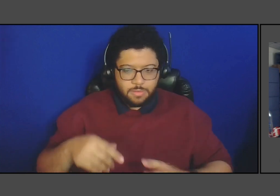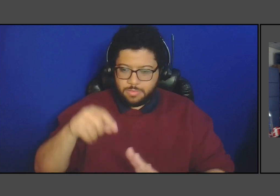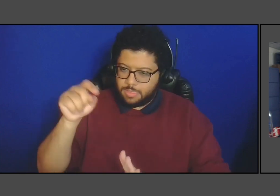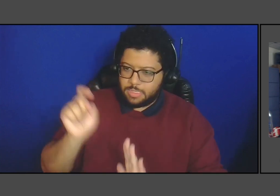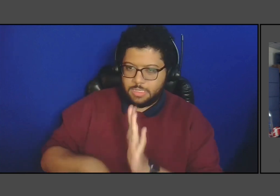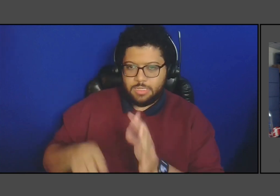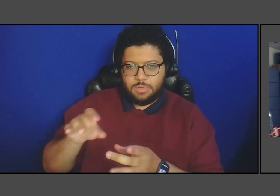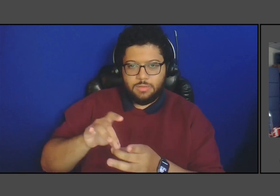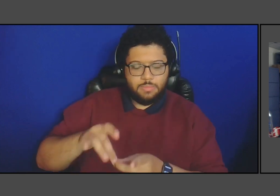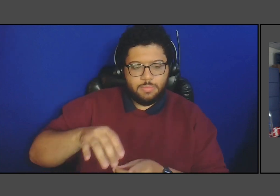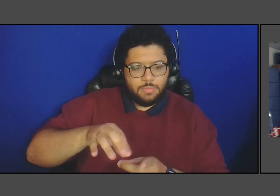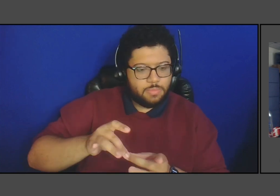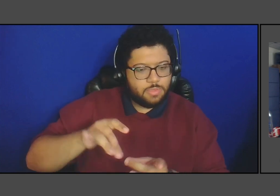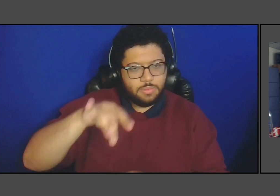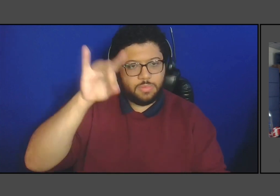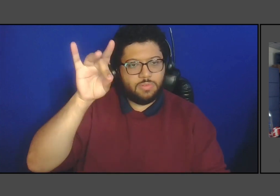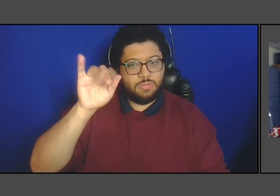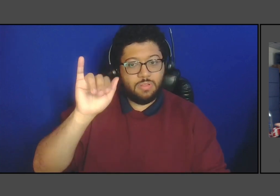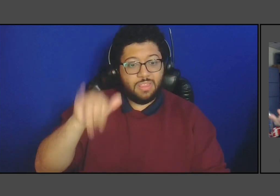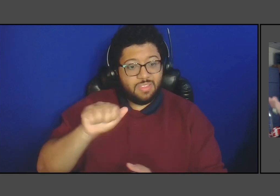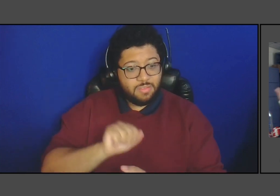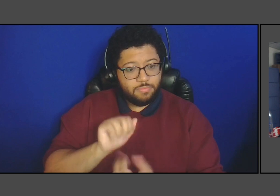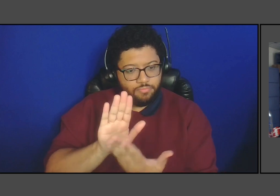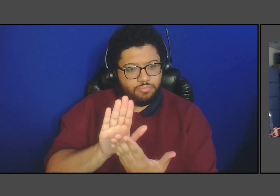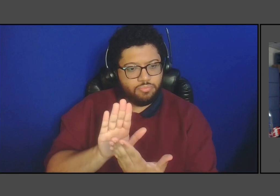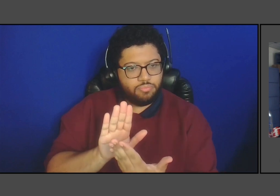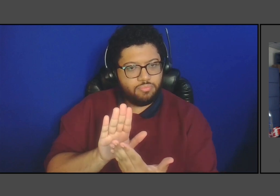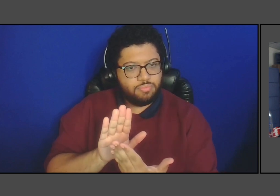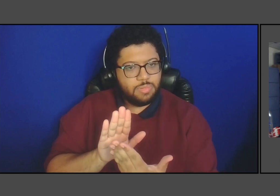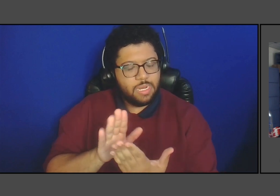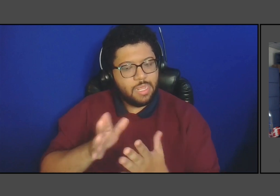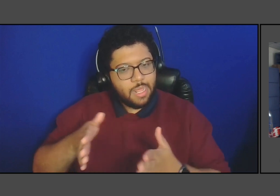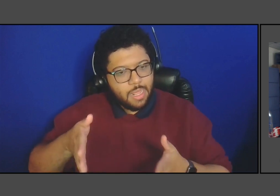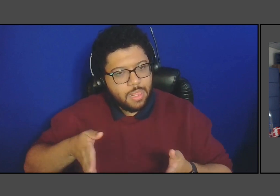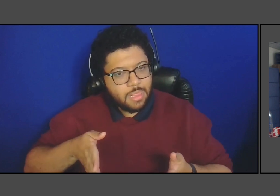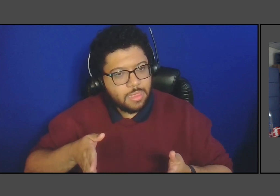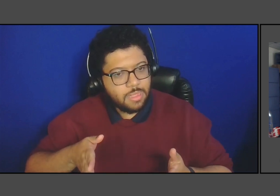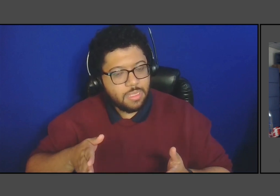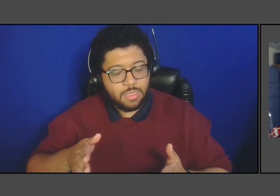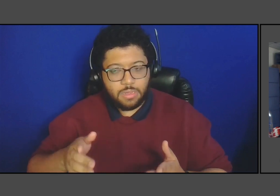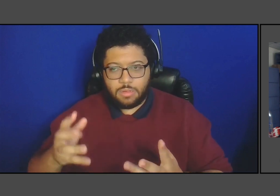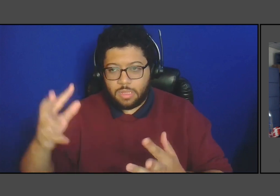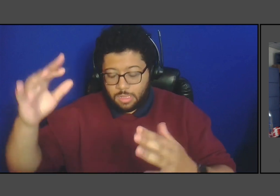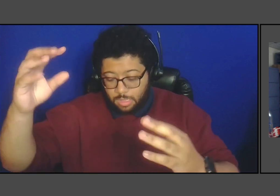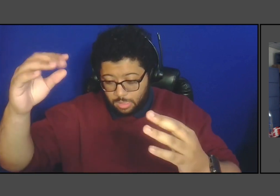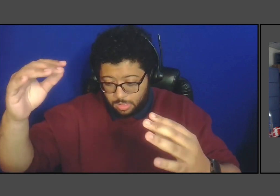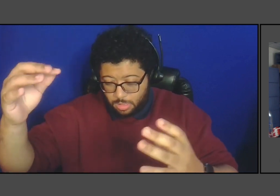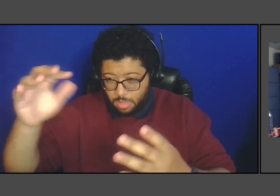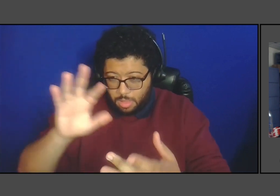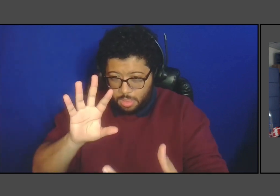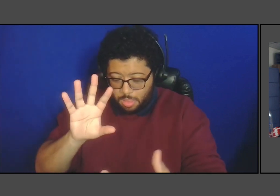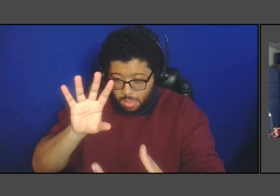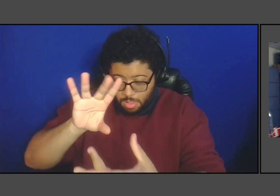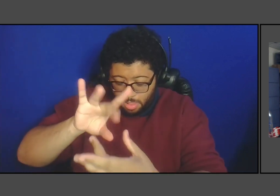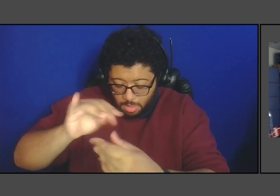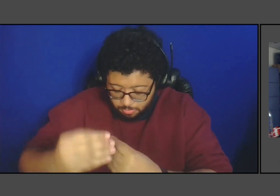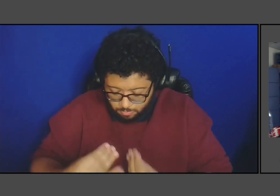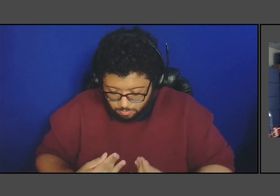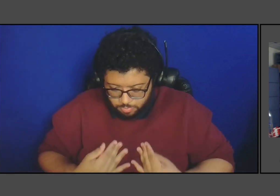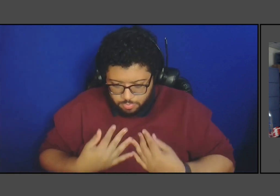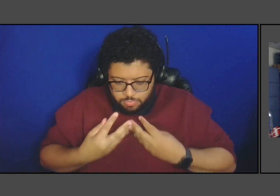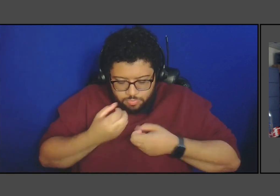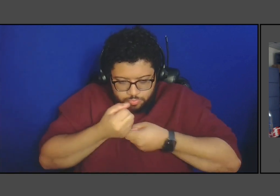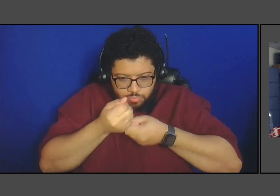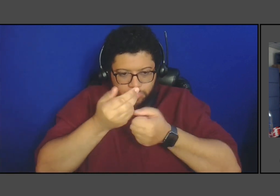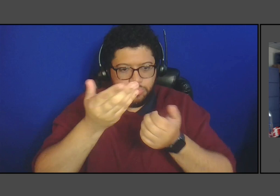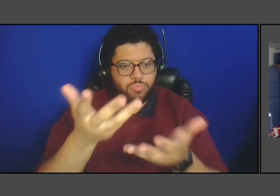Those practices are what then comes through us then to create, as we really seek and ponder and